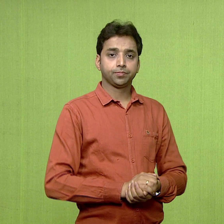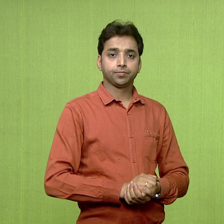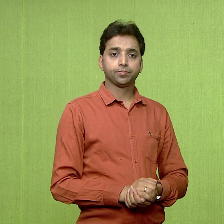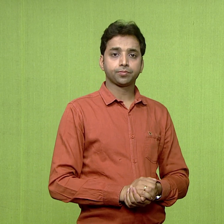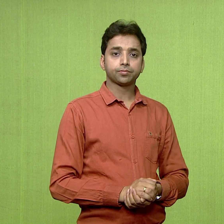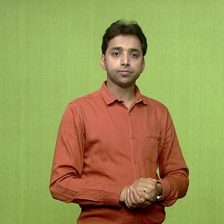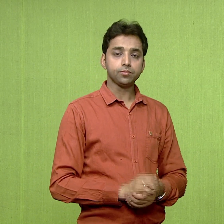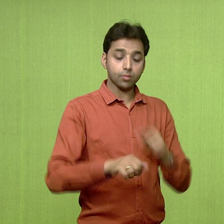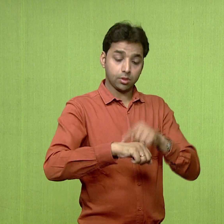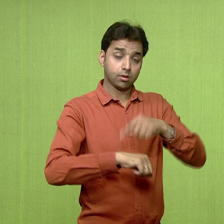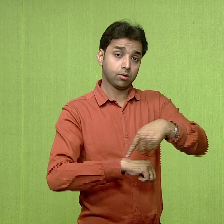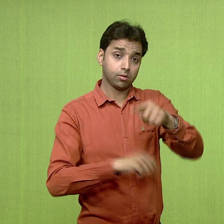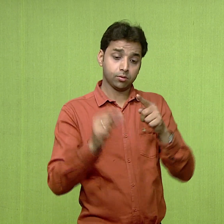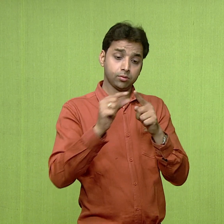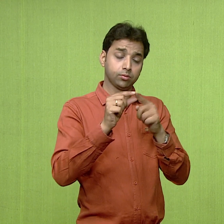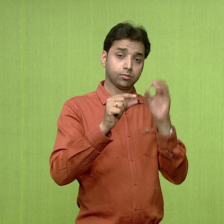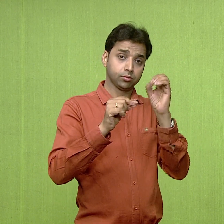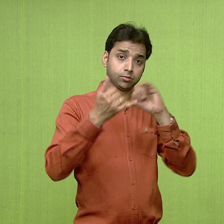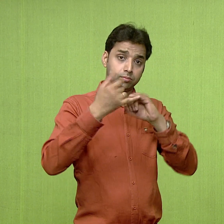During the post-Vedic period,